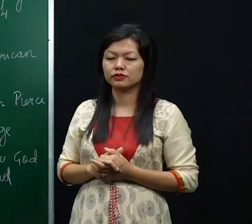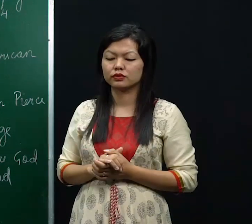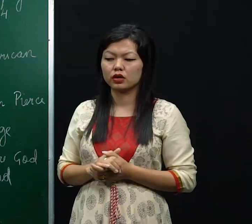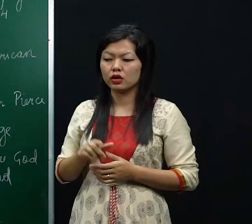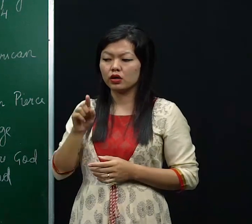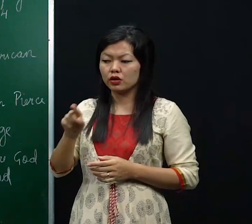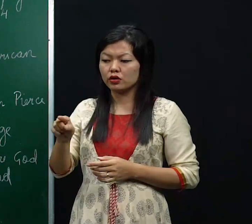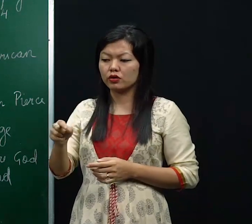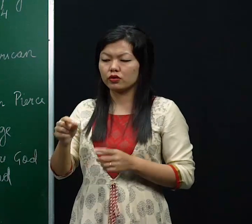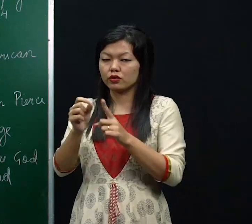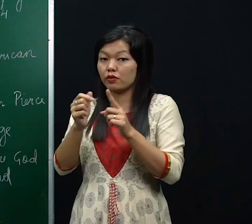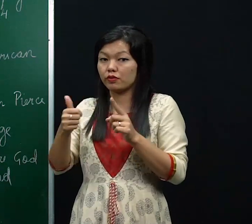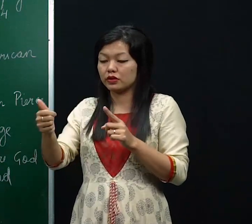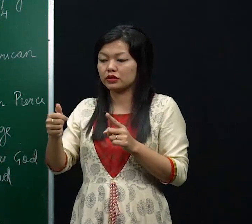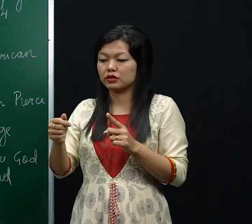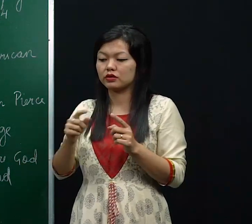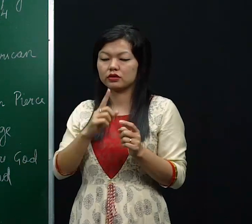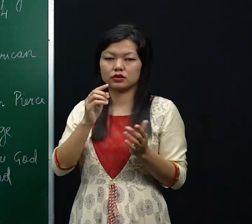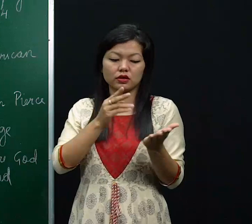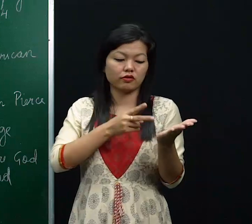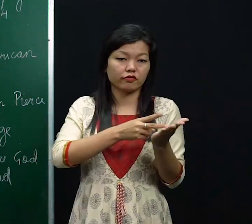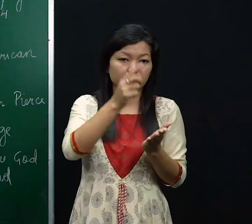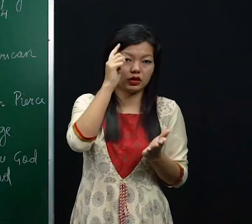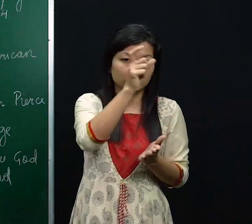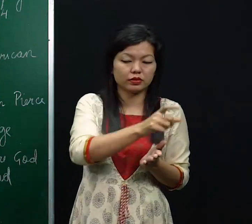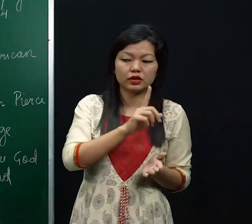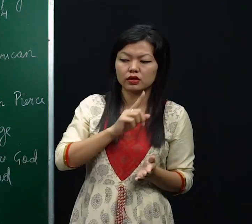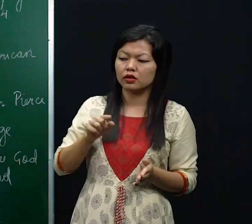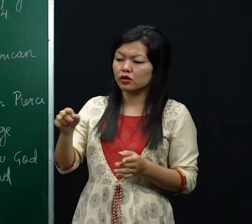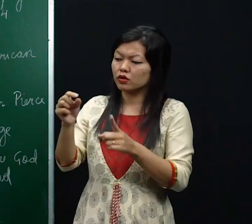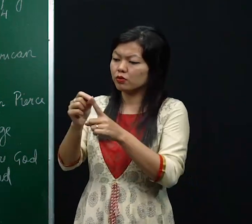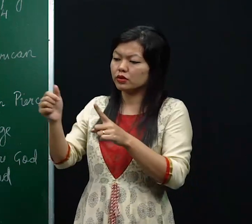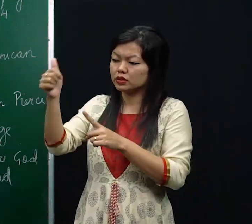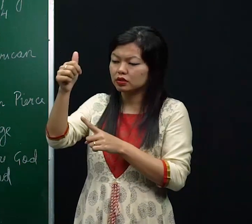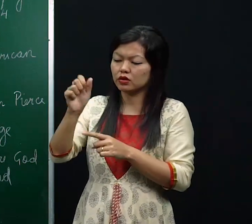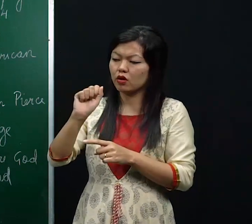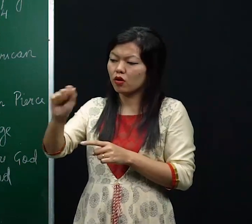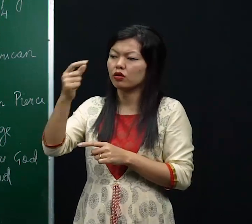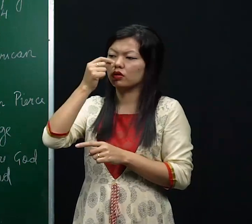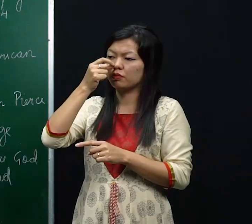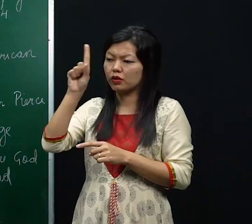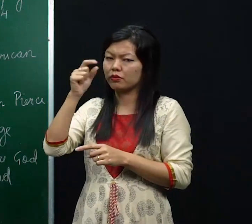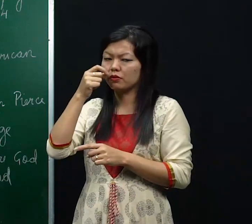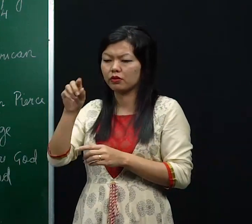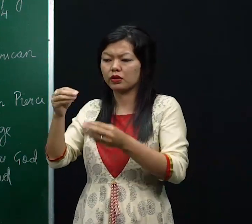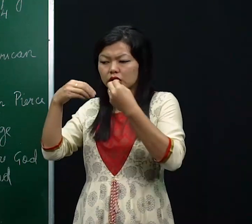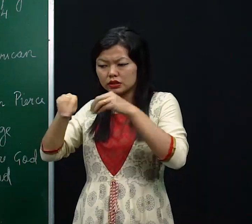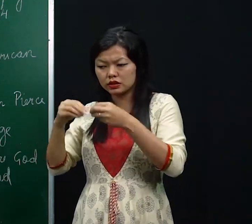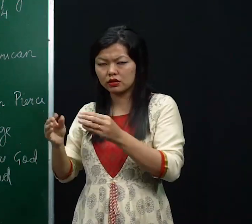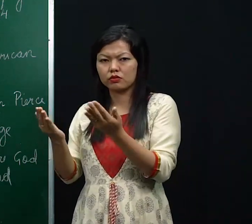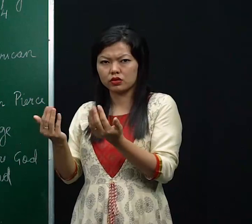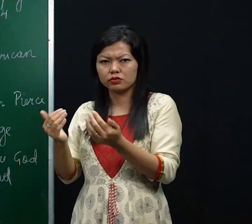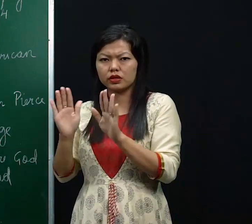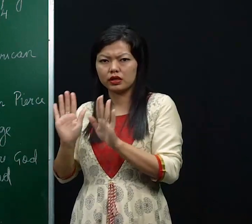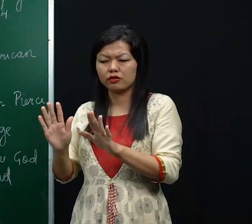parents, that's something unimaginable. Some of you might be struggling with the relationship of with you and your parents